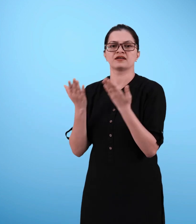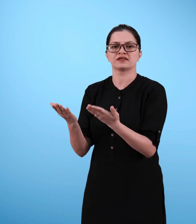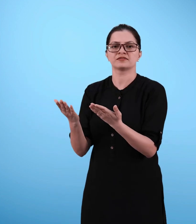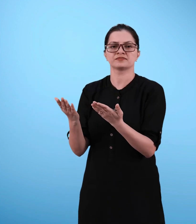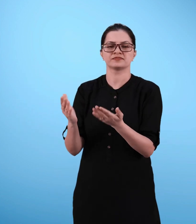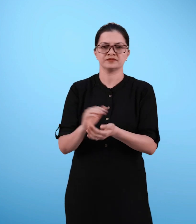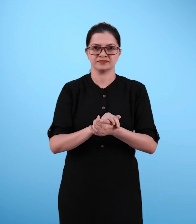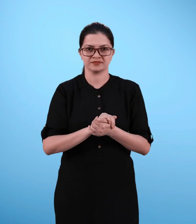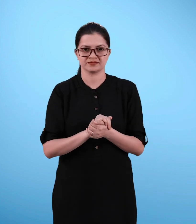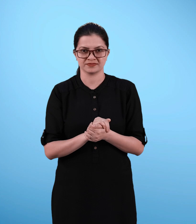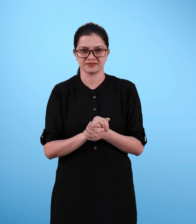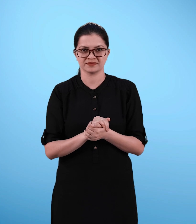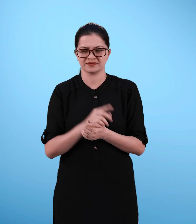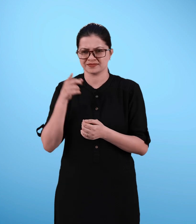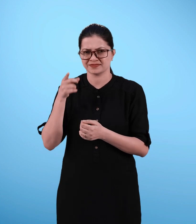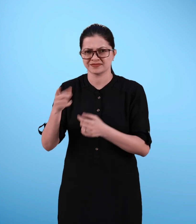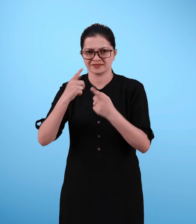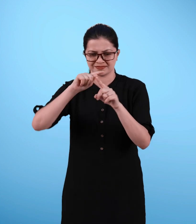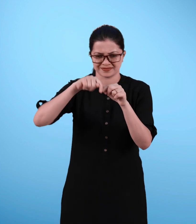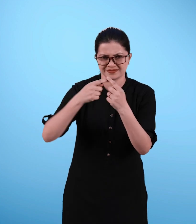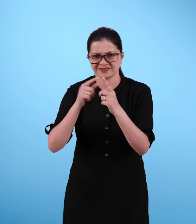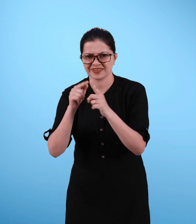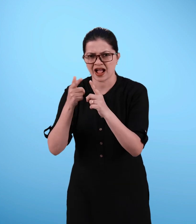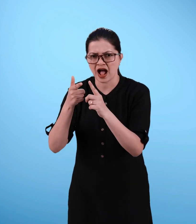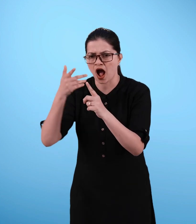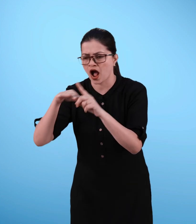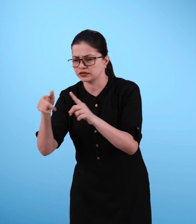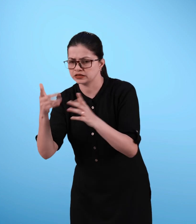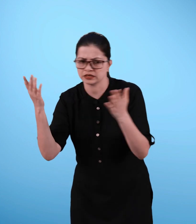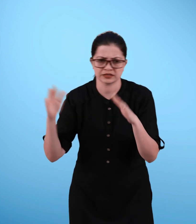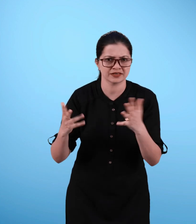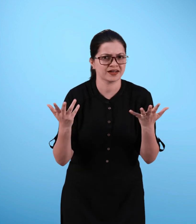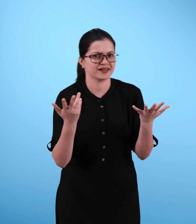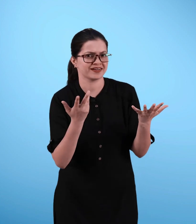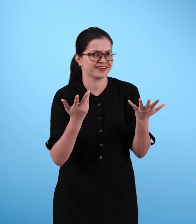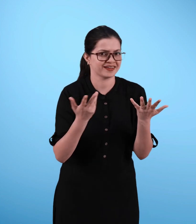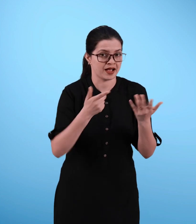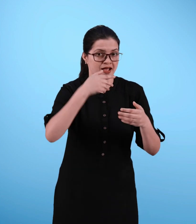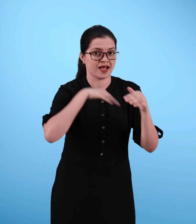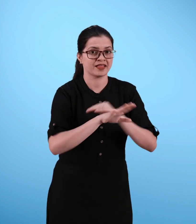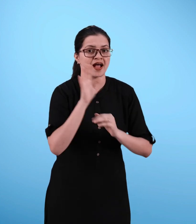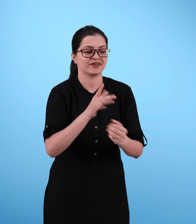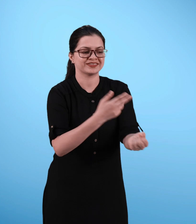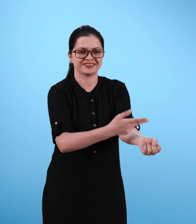Wool is obtained from the fleece of sheep Wool is or obtained goat. from the fleece of sheep or goat.